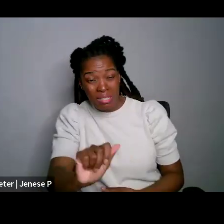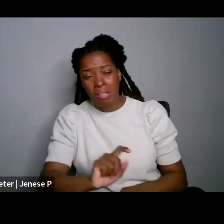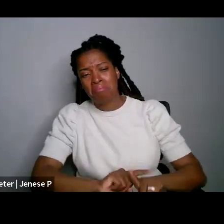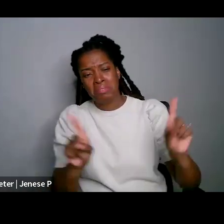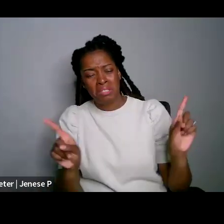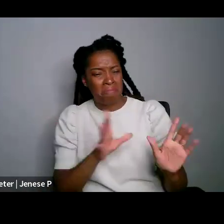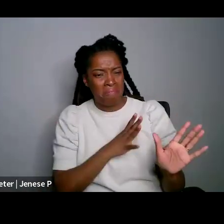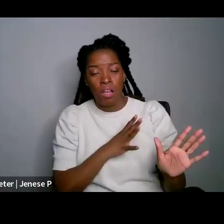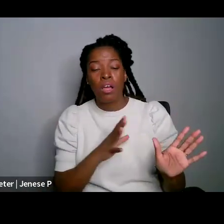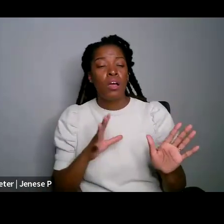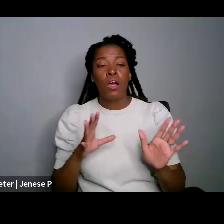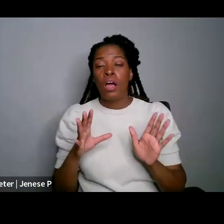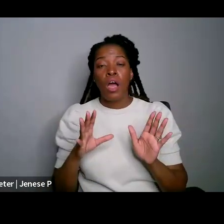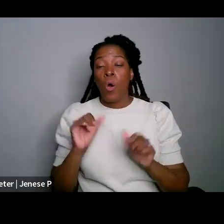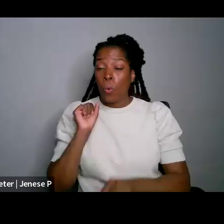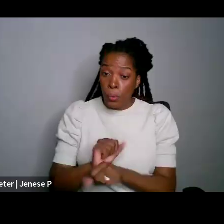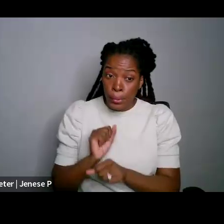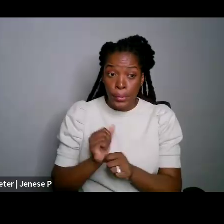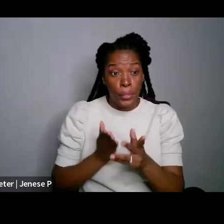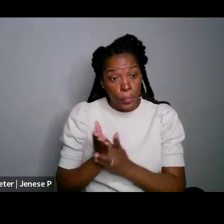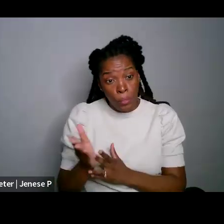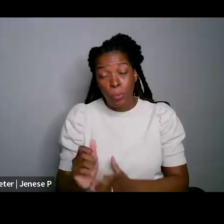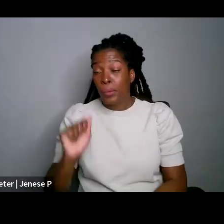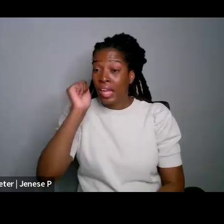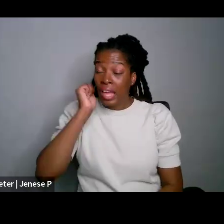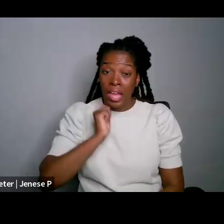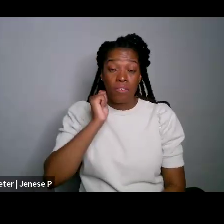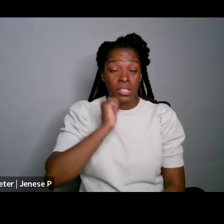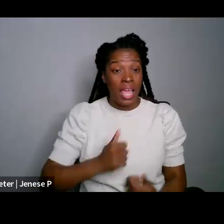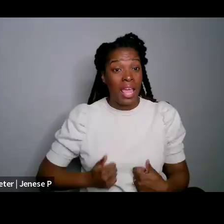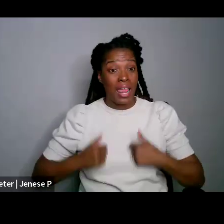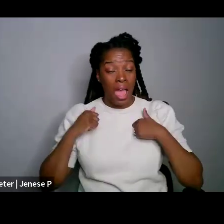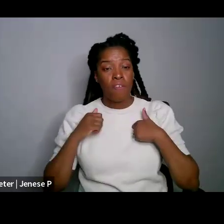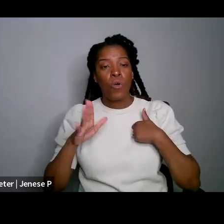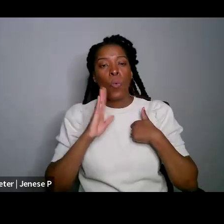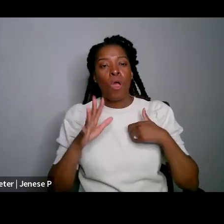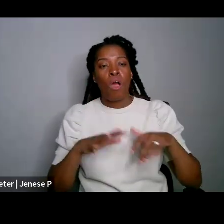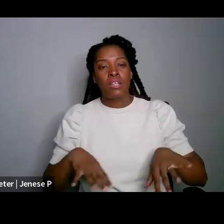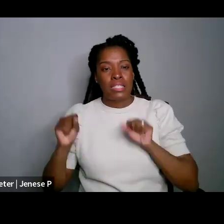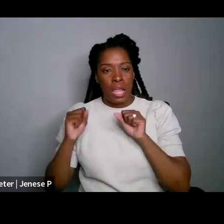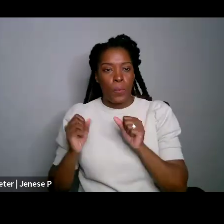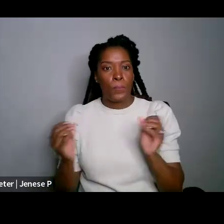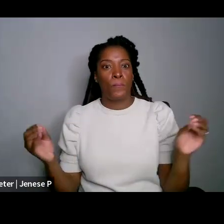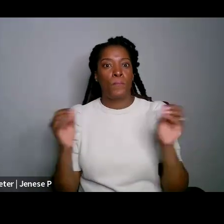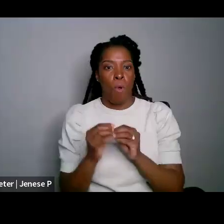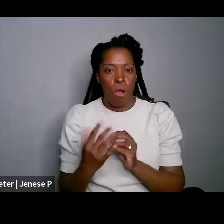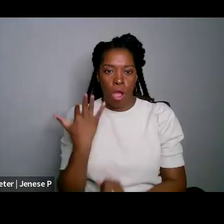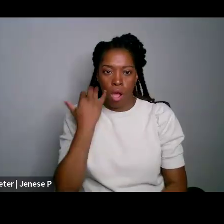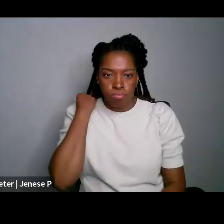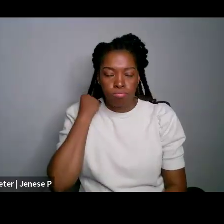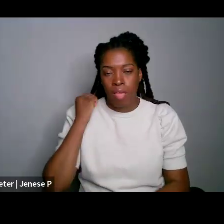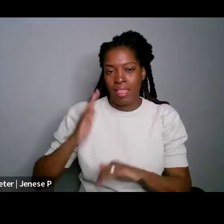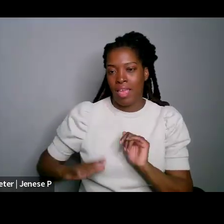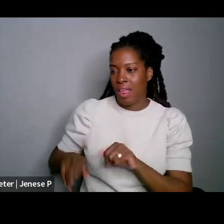getting through regular daily life takes more from us than a